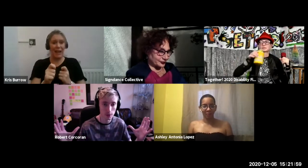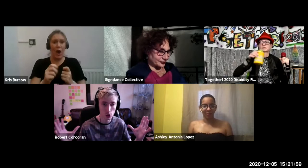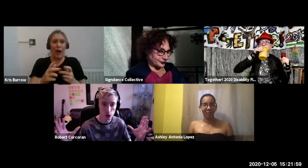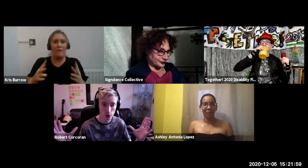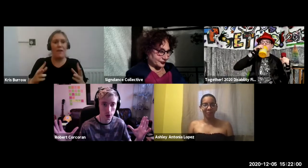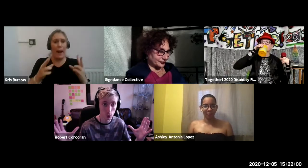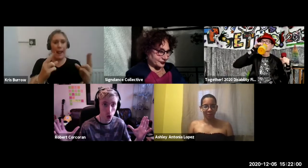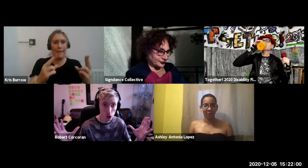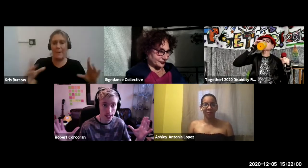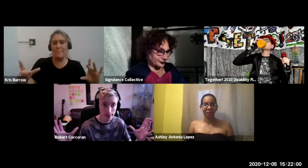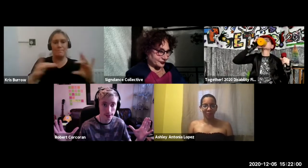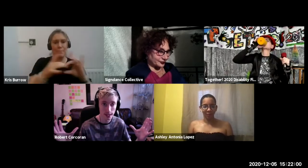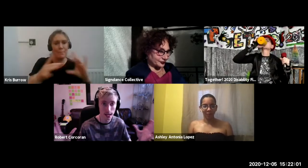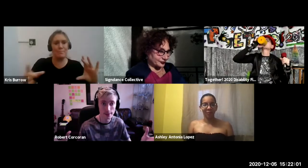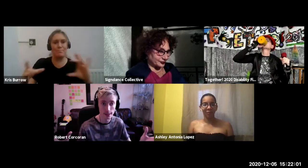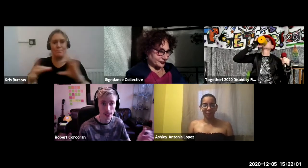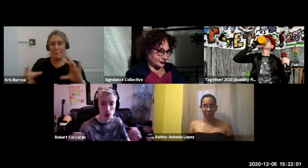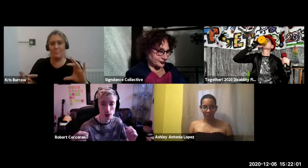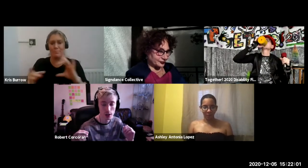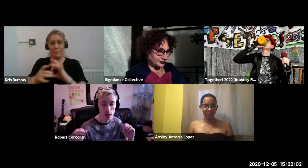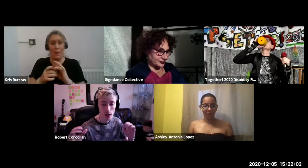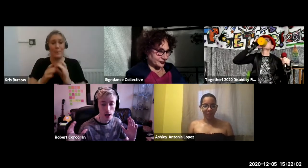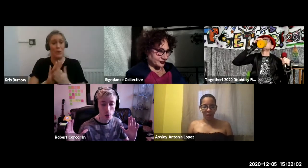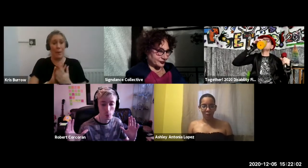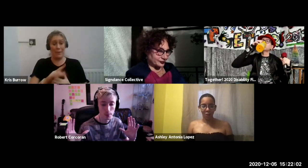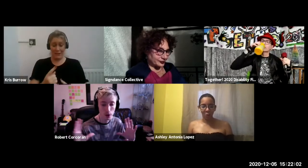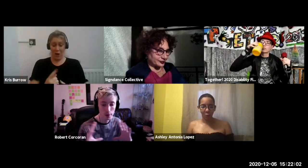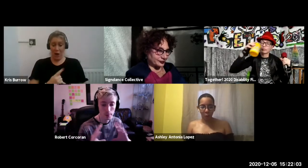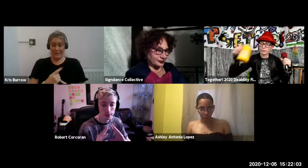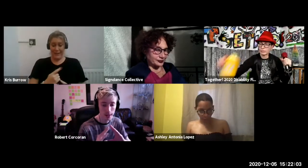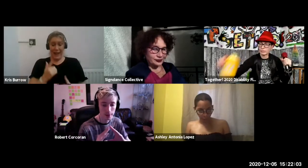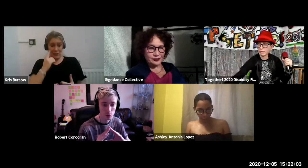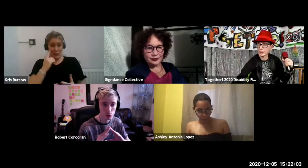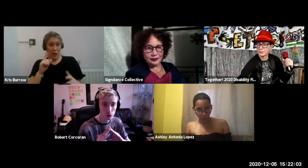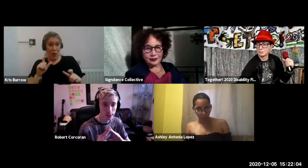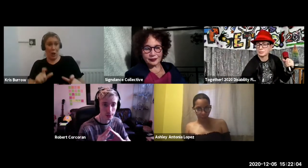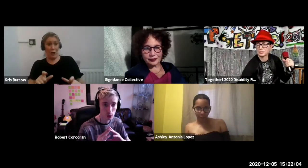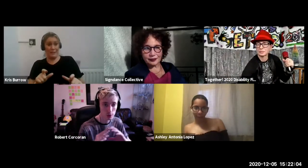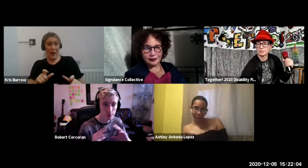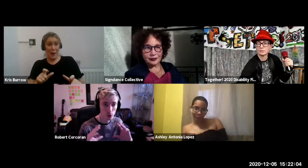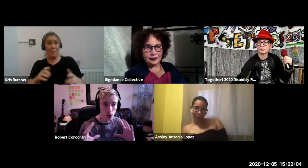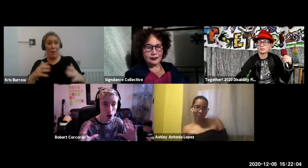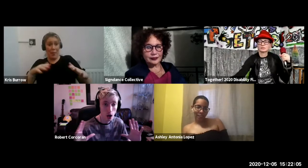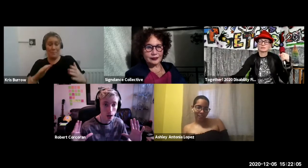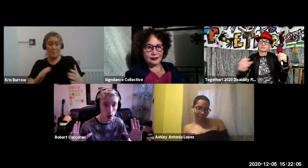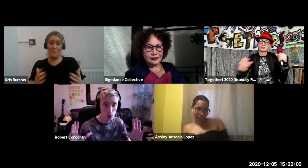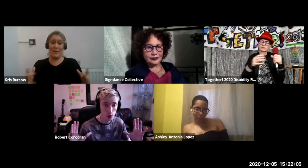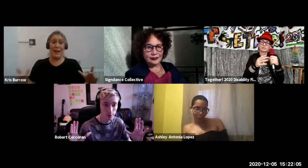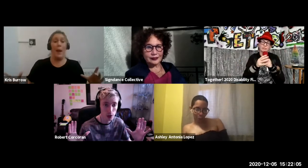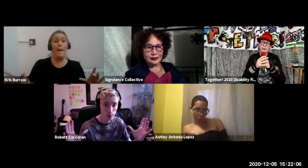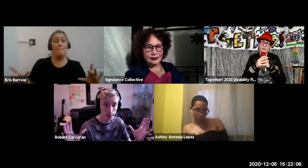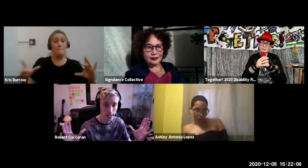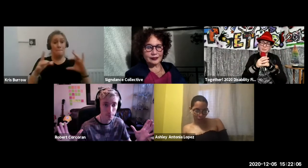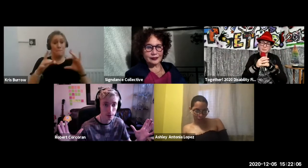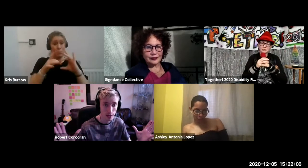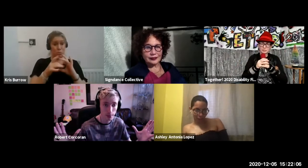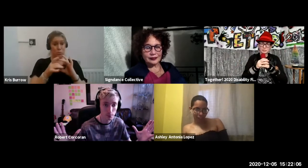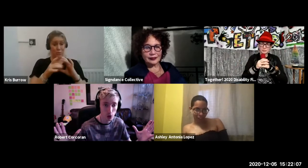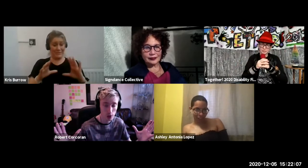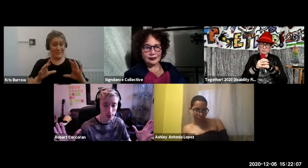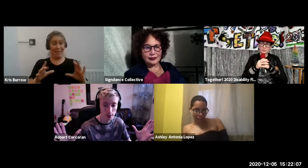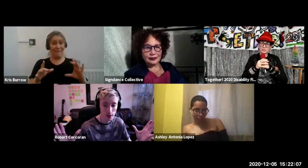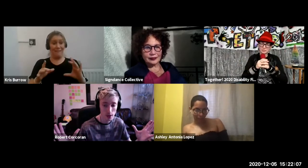pieces that were created in isolation and we put them together into a really beautiful collage, which eventually became the